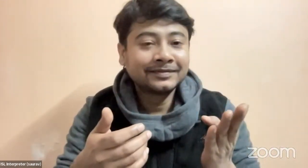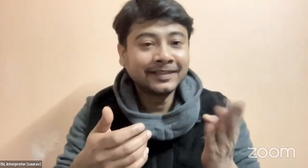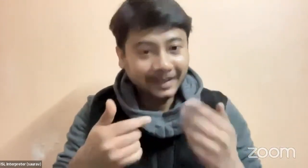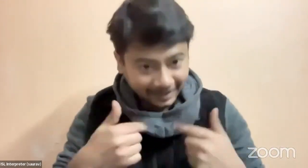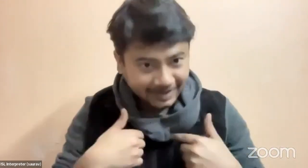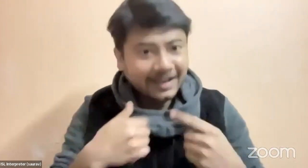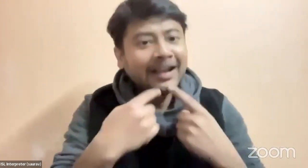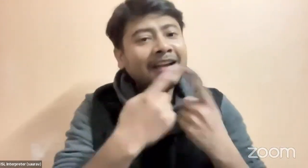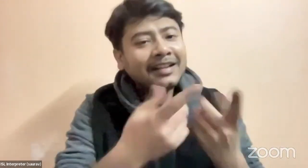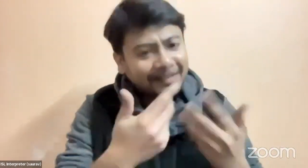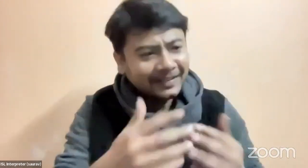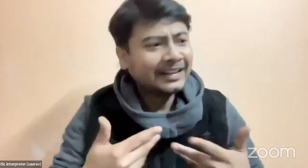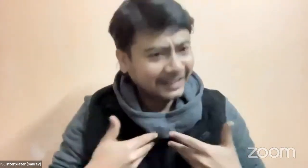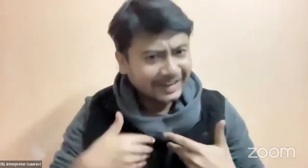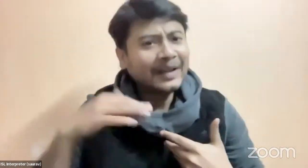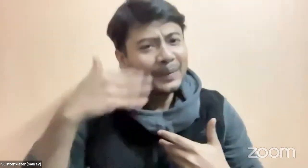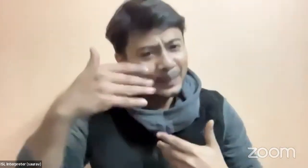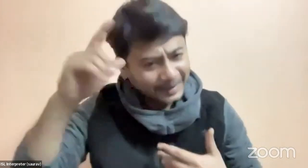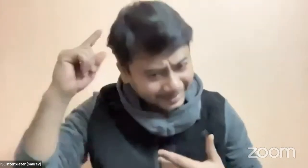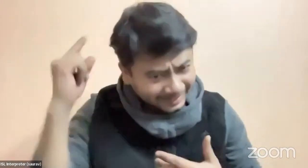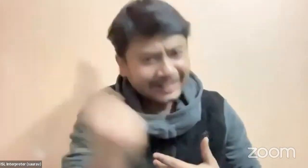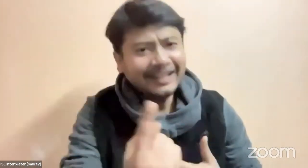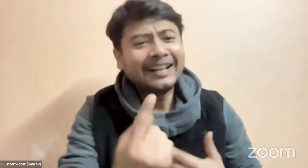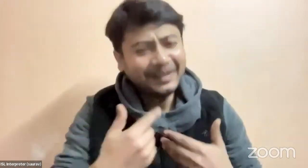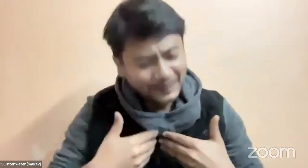Rukmini Devi is still crying. No, she is not keeping quiet."